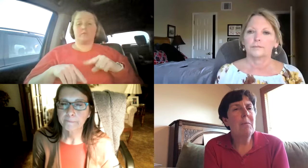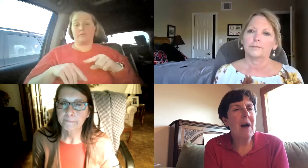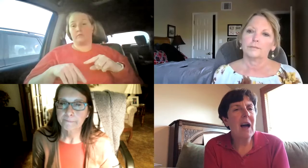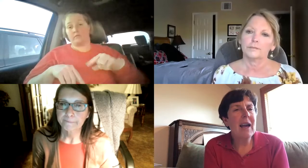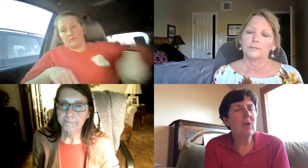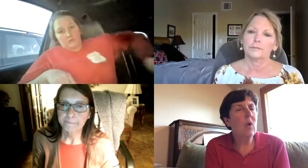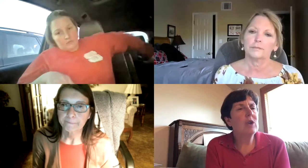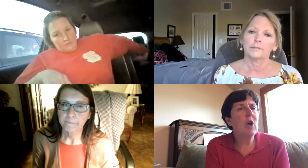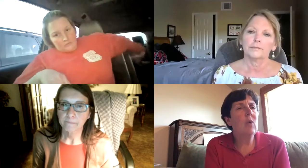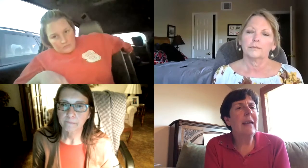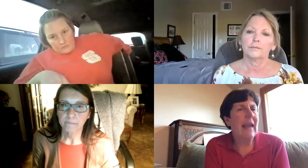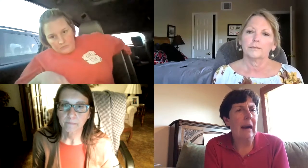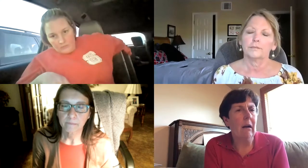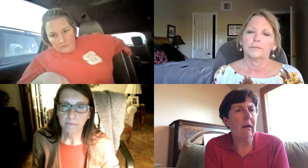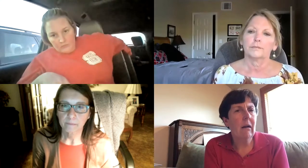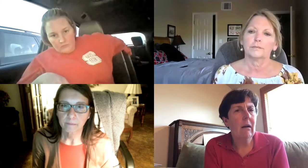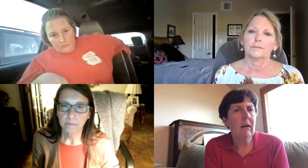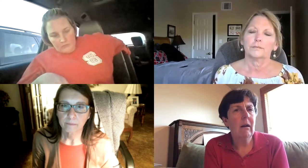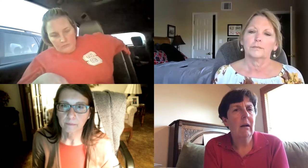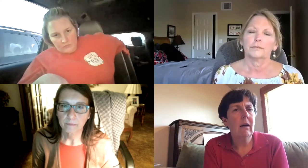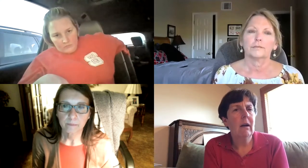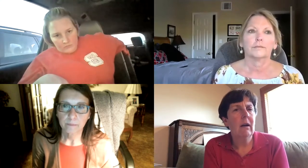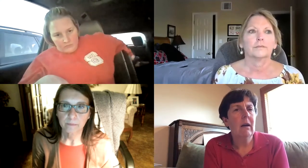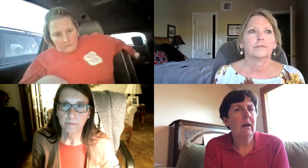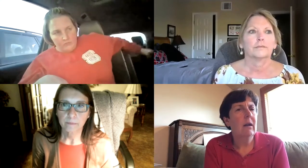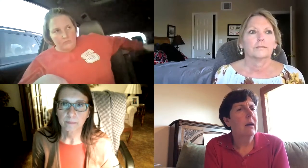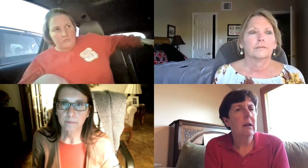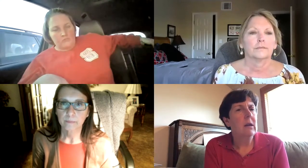Don't mind or don't care.